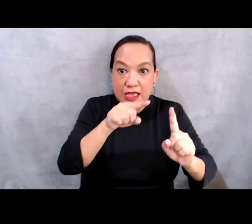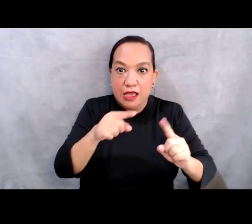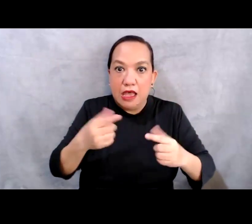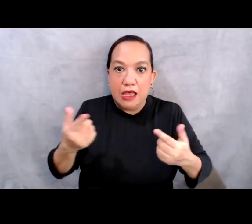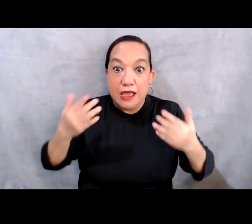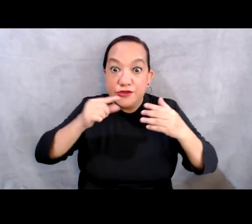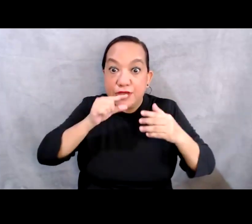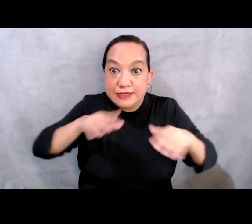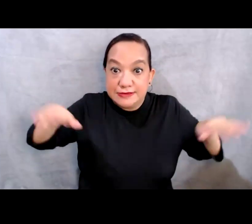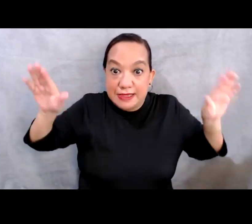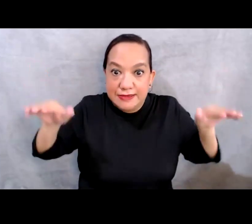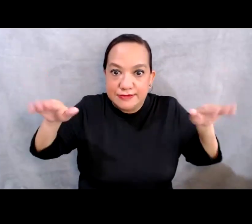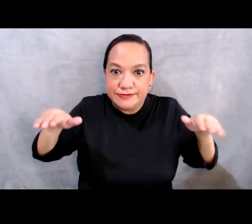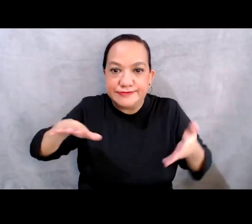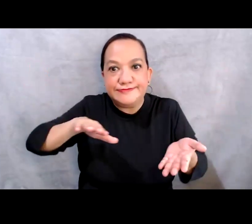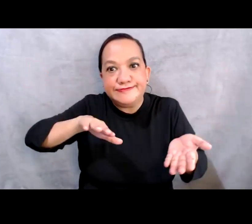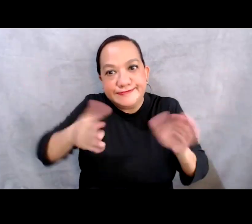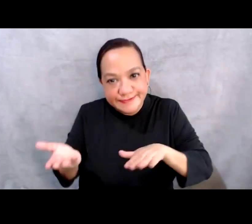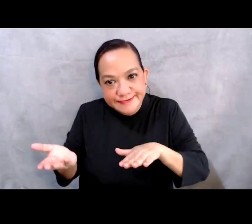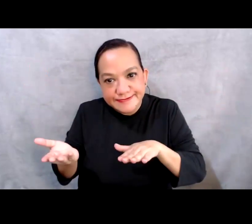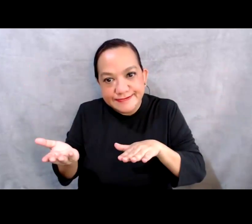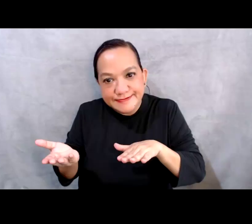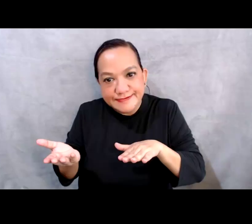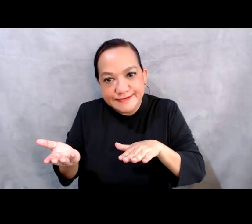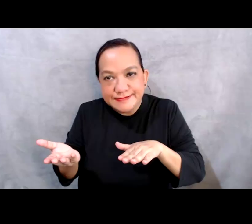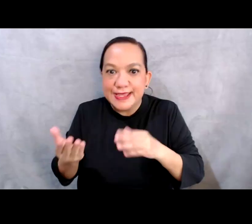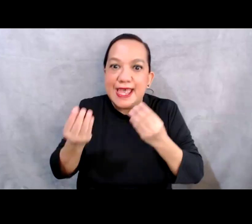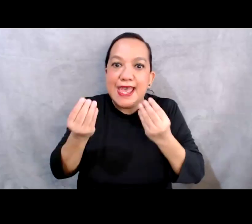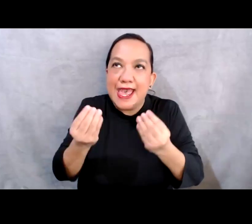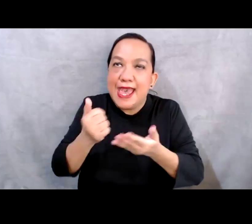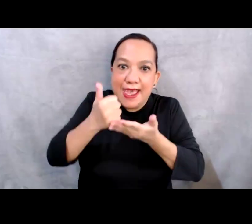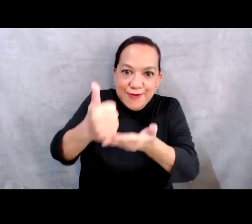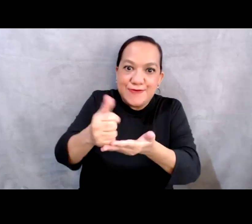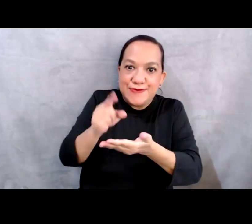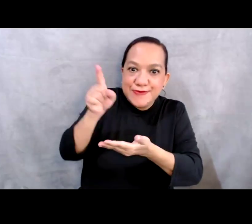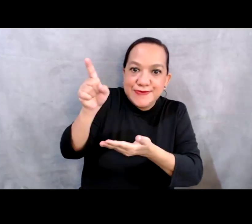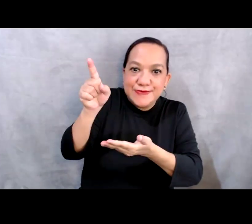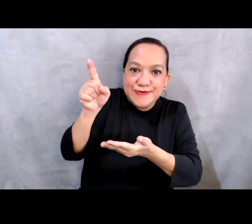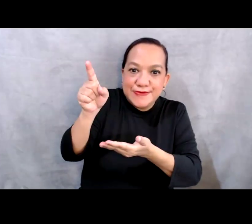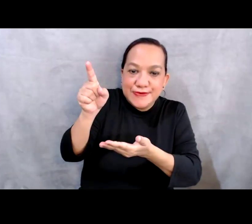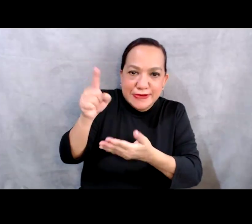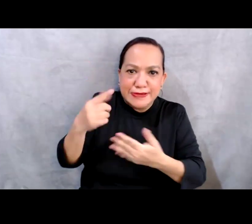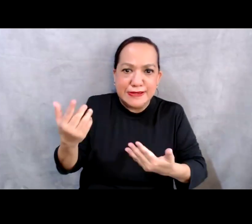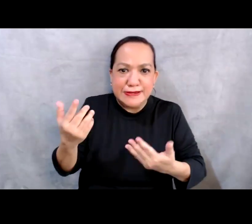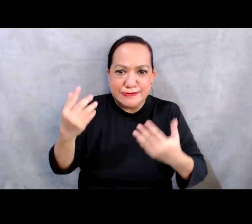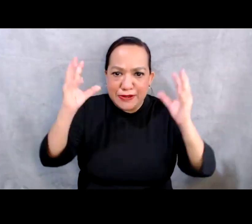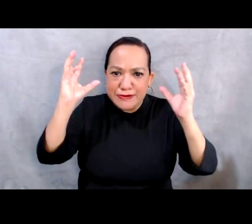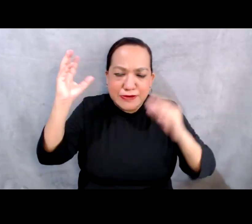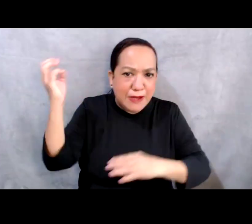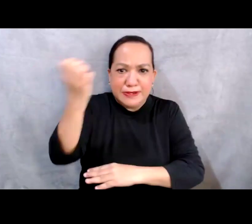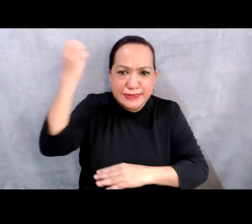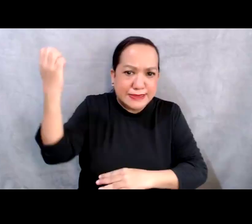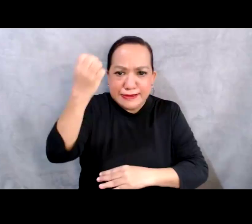a emergency radar shutdown system. Of course, it was supported by the Asian Development Bank and reduced the number of